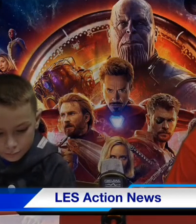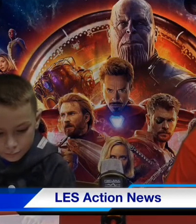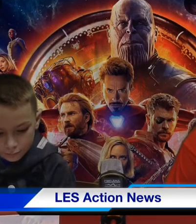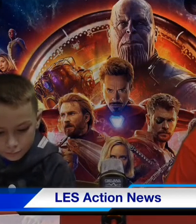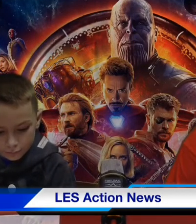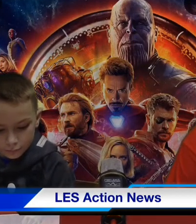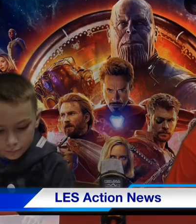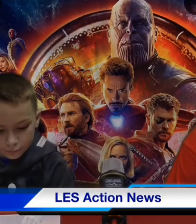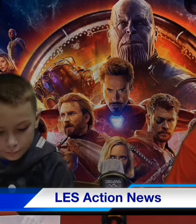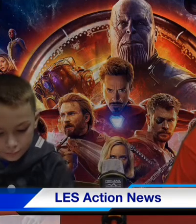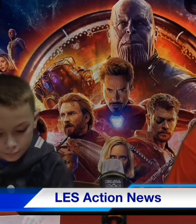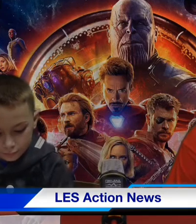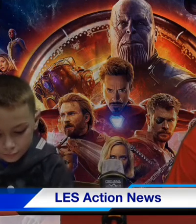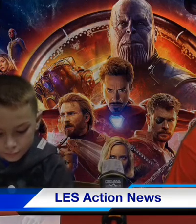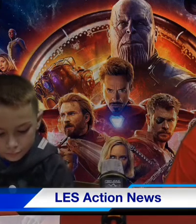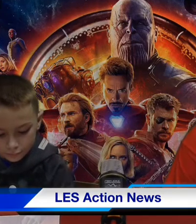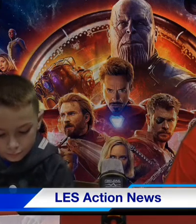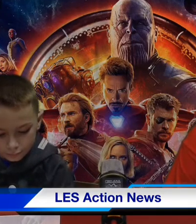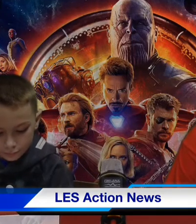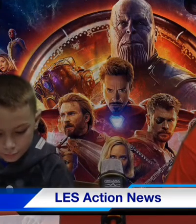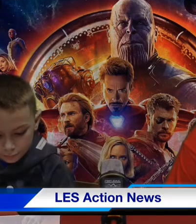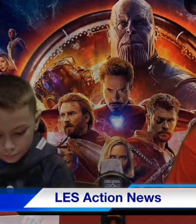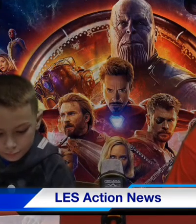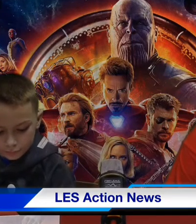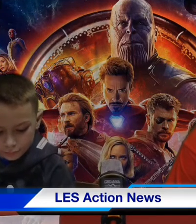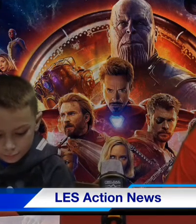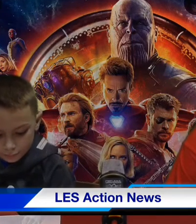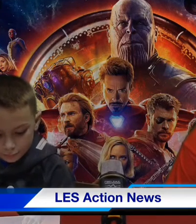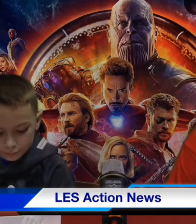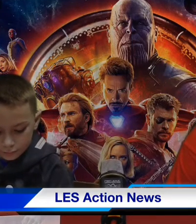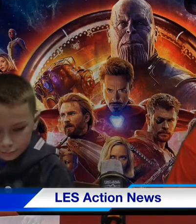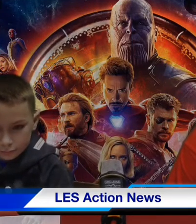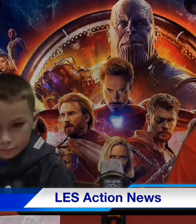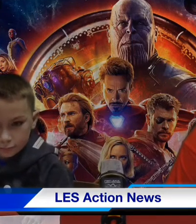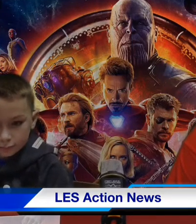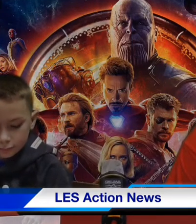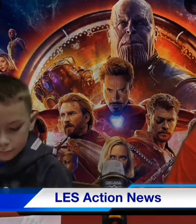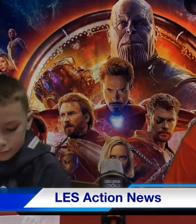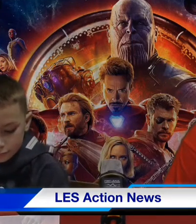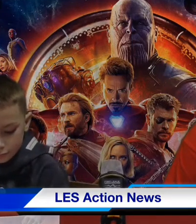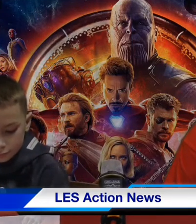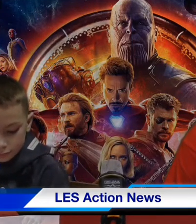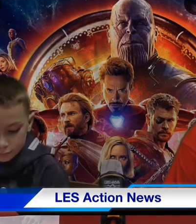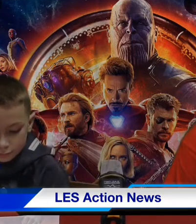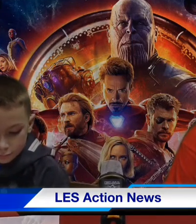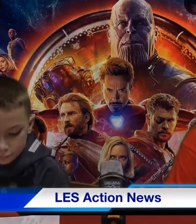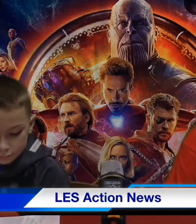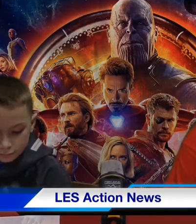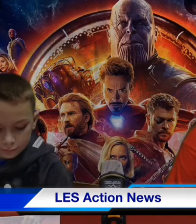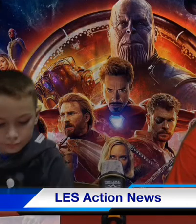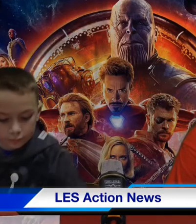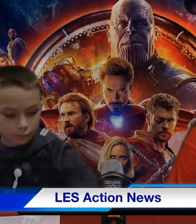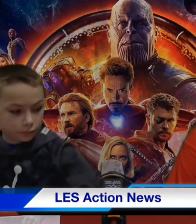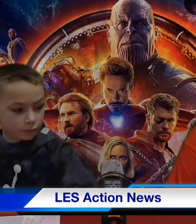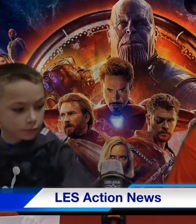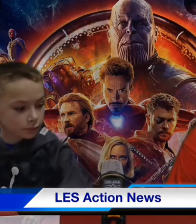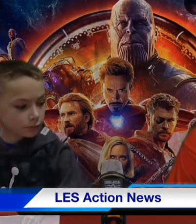Good morning, Super Leopards. Today is going to be a fantastic day. Let's work hard and get those dojo points